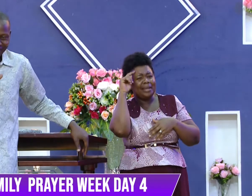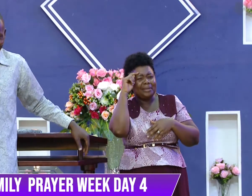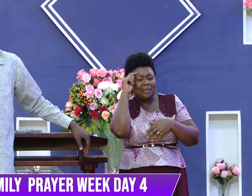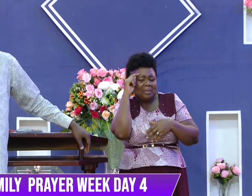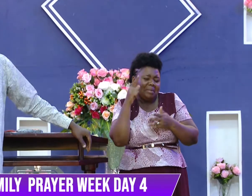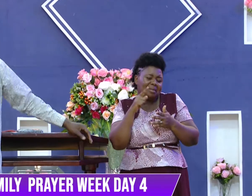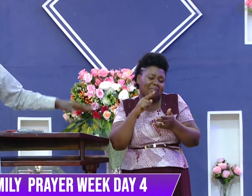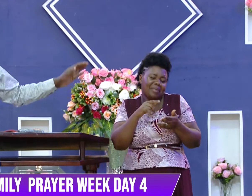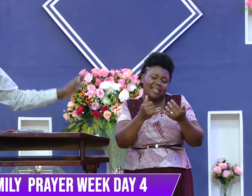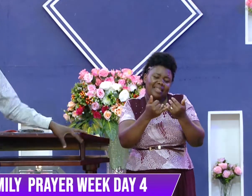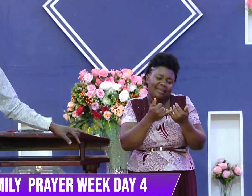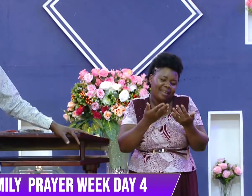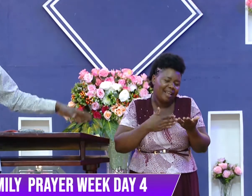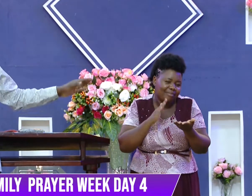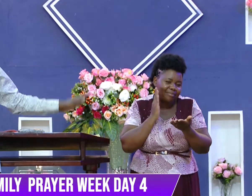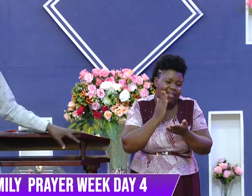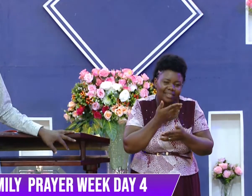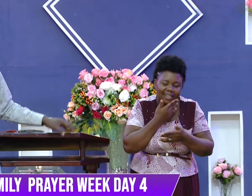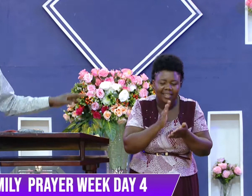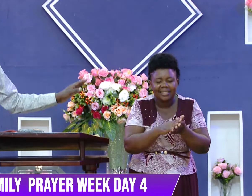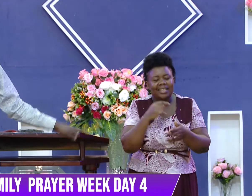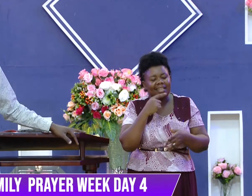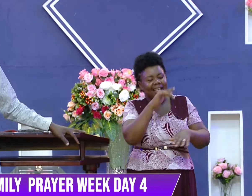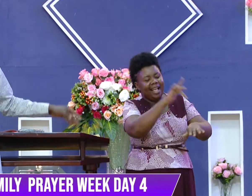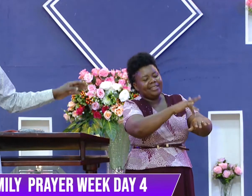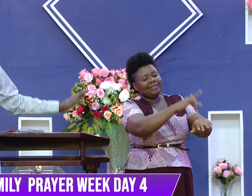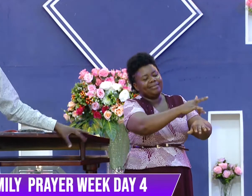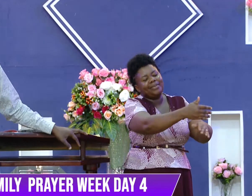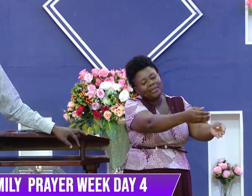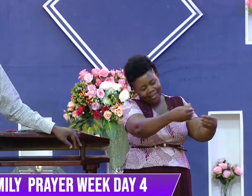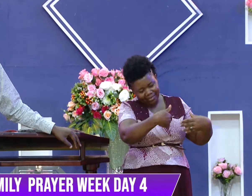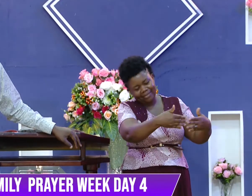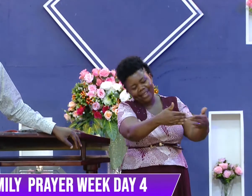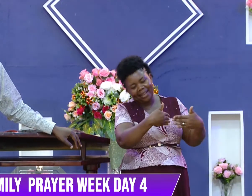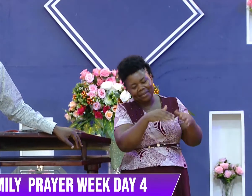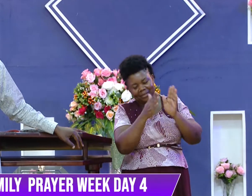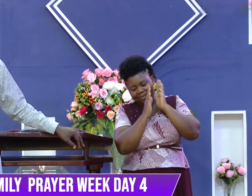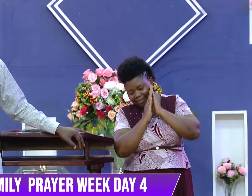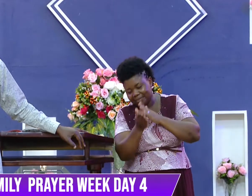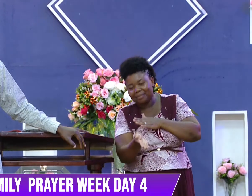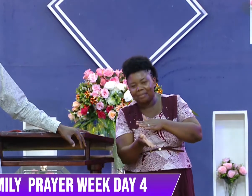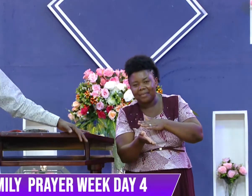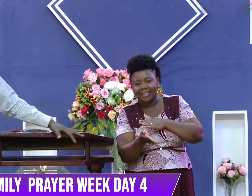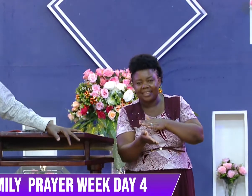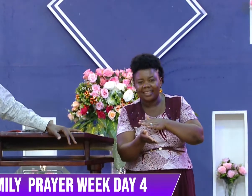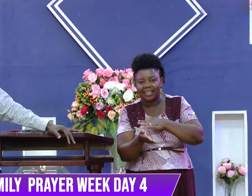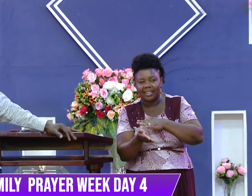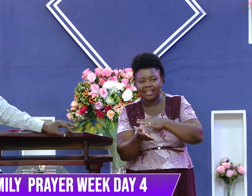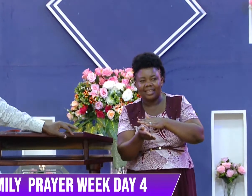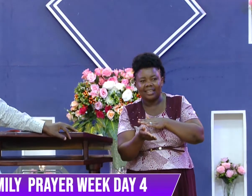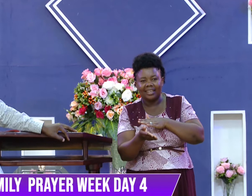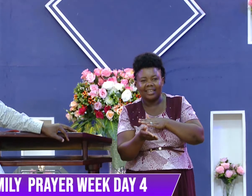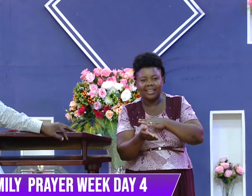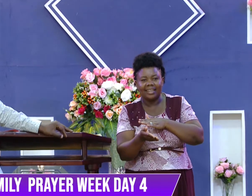thought she will be merciful and tap on me and tell me, okay, you come and sleep here.